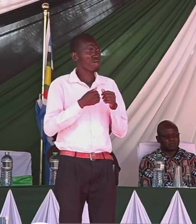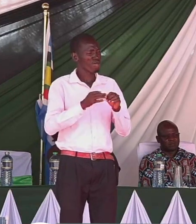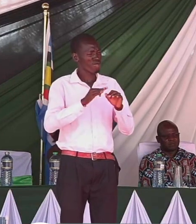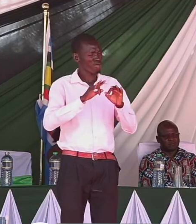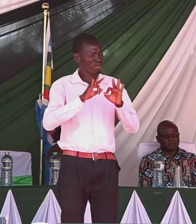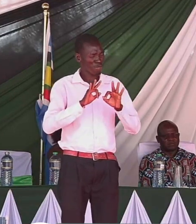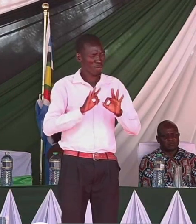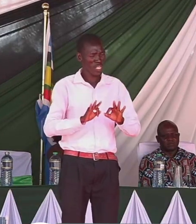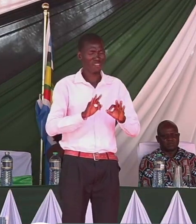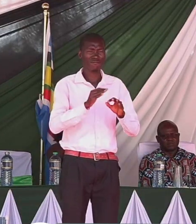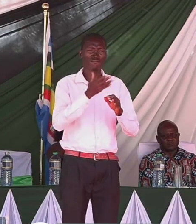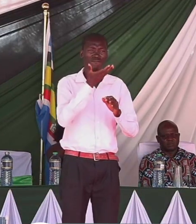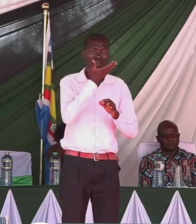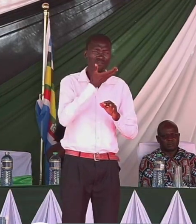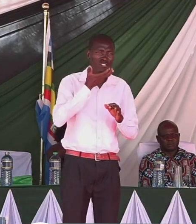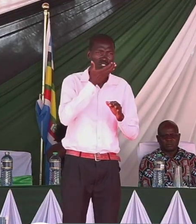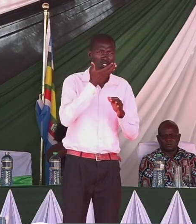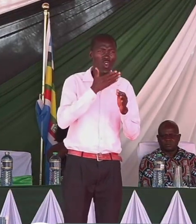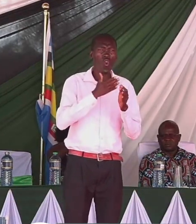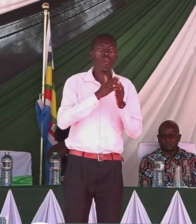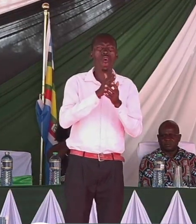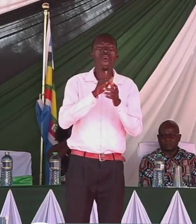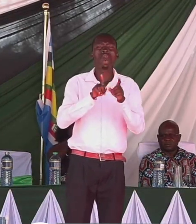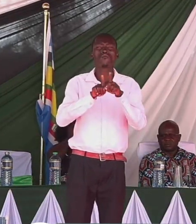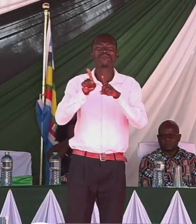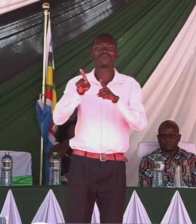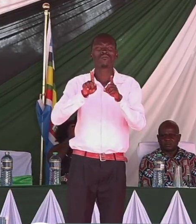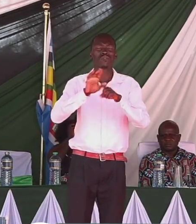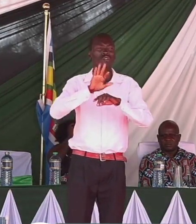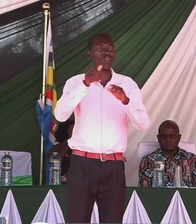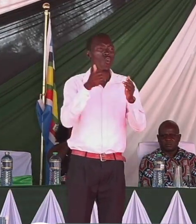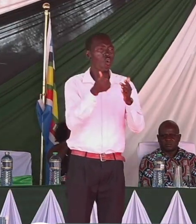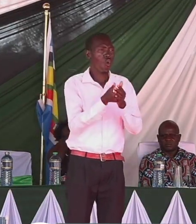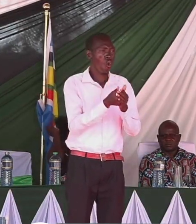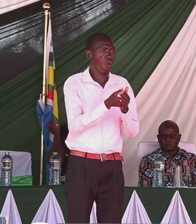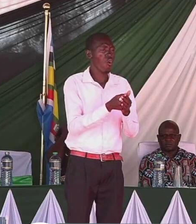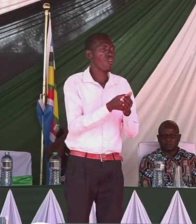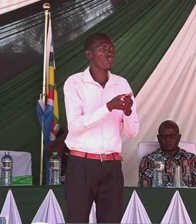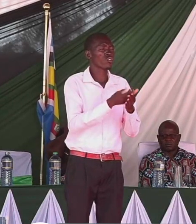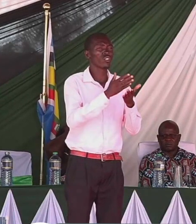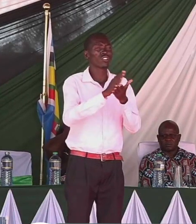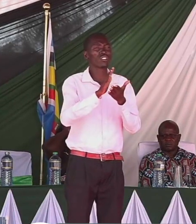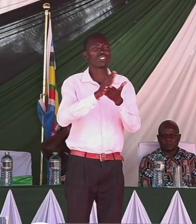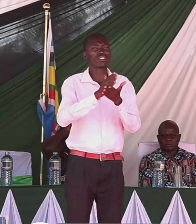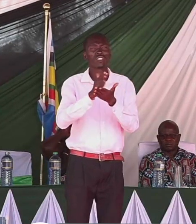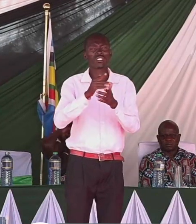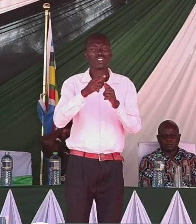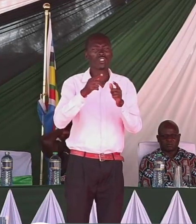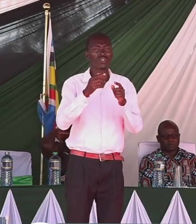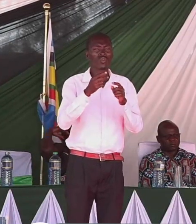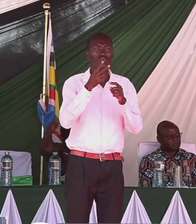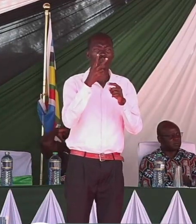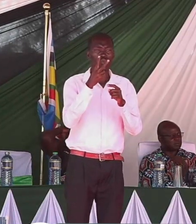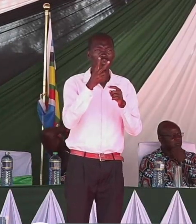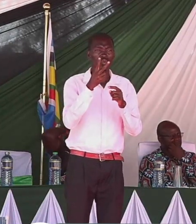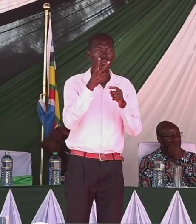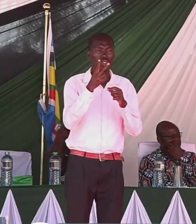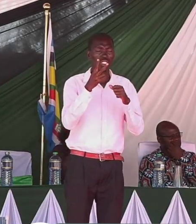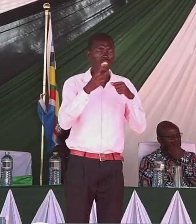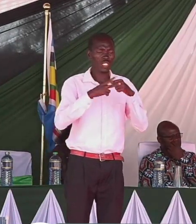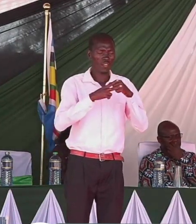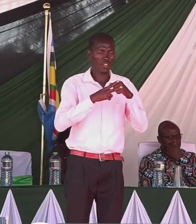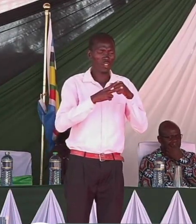porridge supply to all our pre-primary schools in Kajiado at a cost of 27